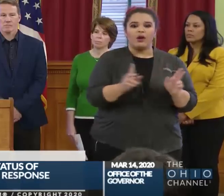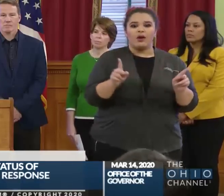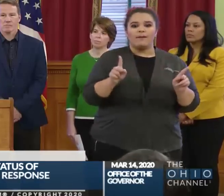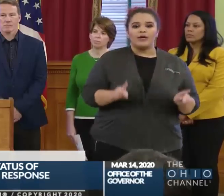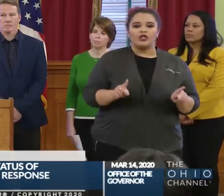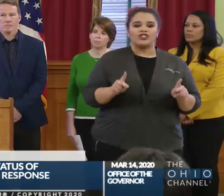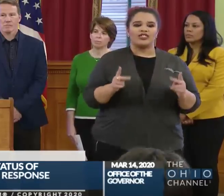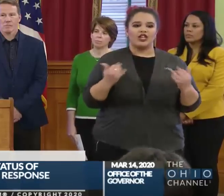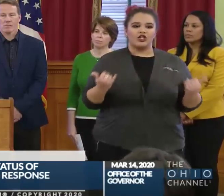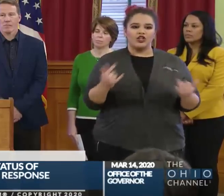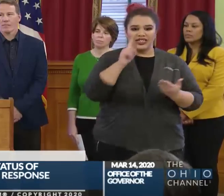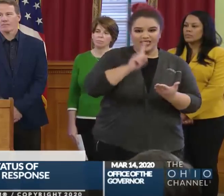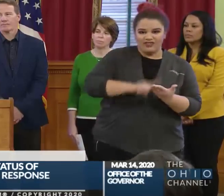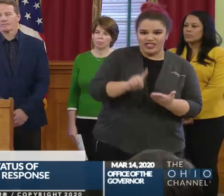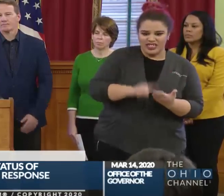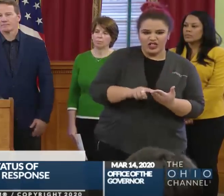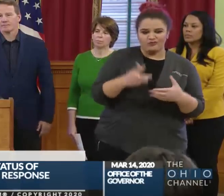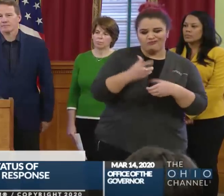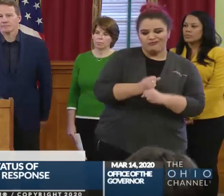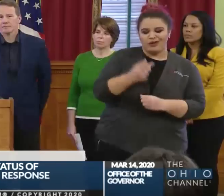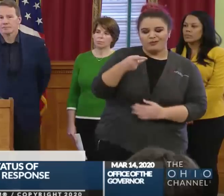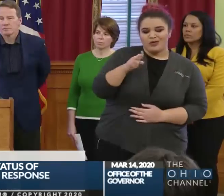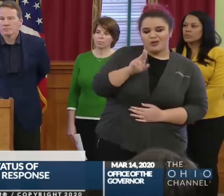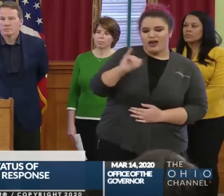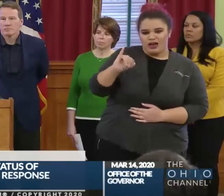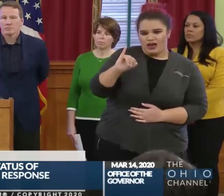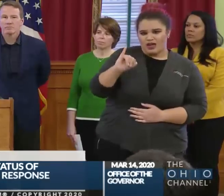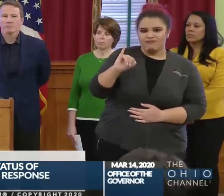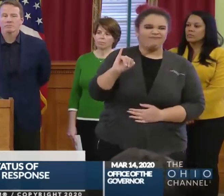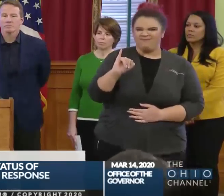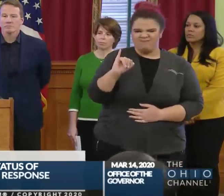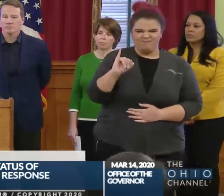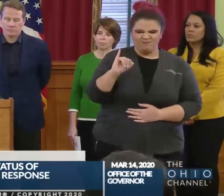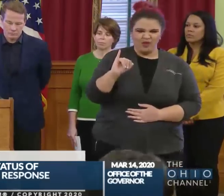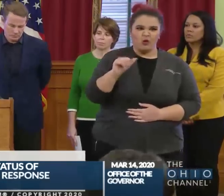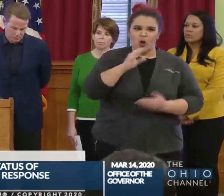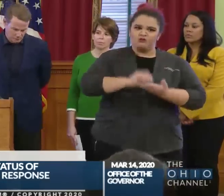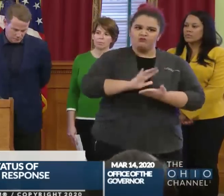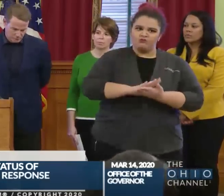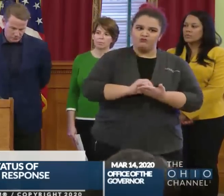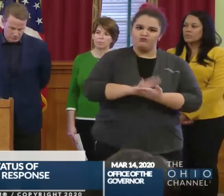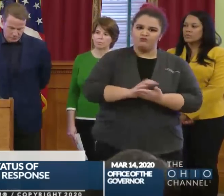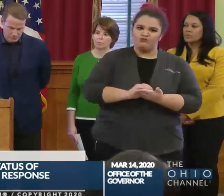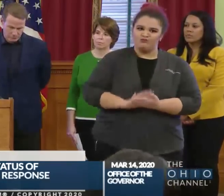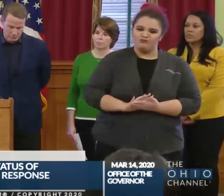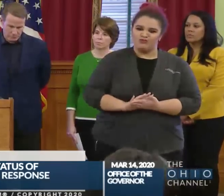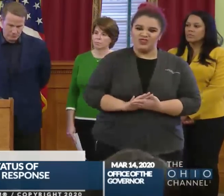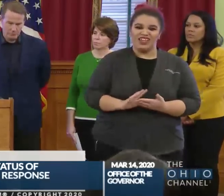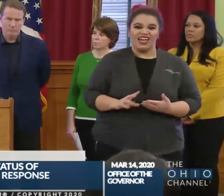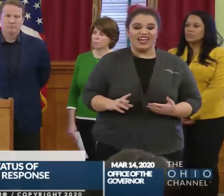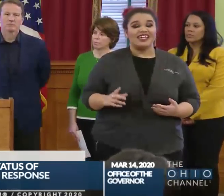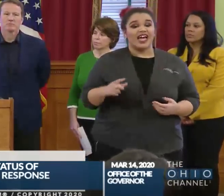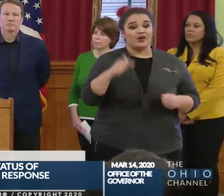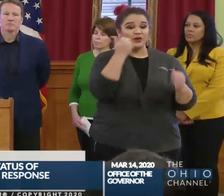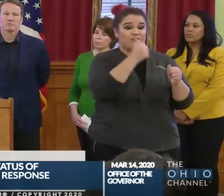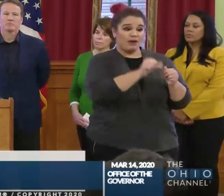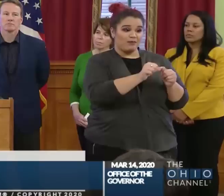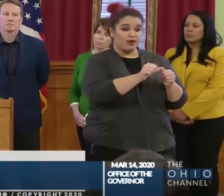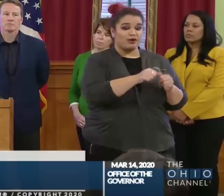cases now. And this is typical. Once you're out of that containment phase I keep looking because there's 6 phases of